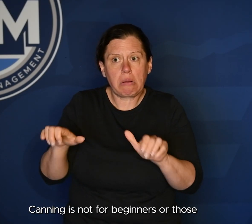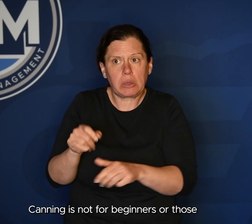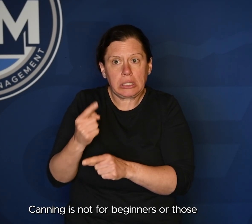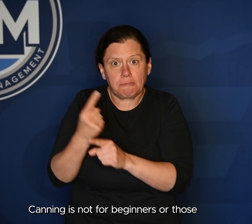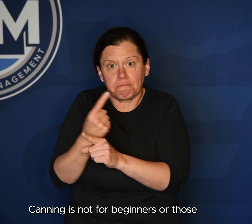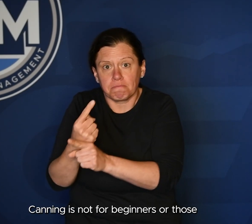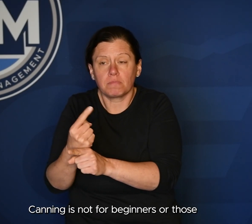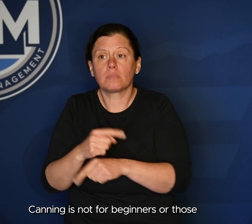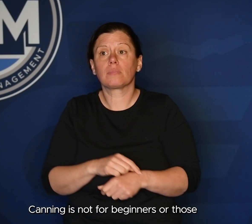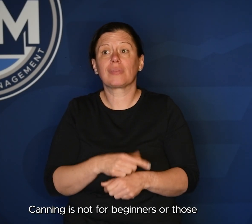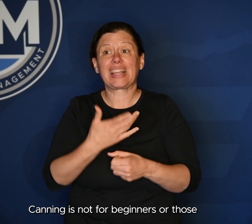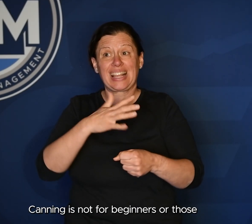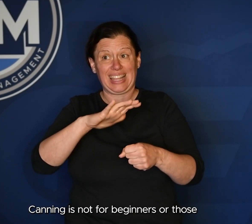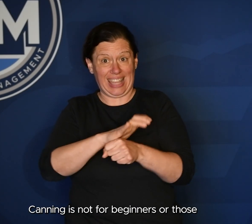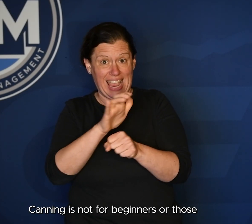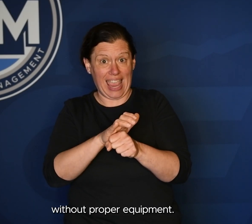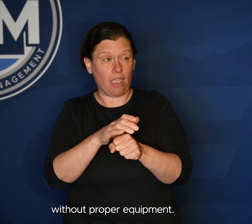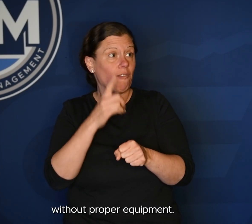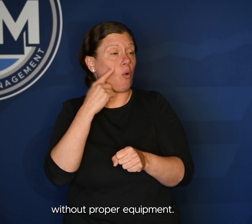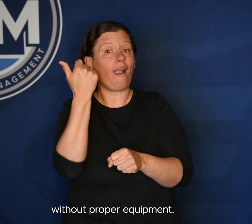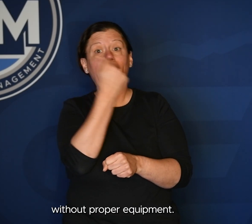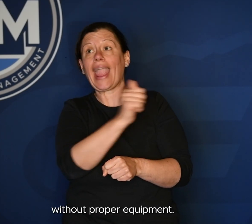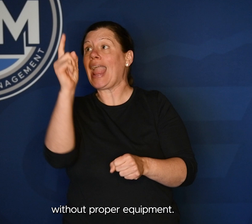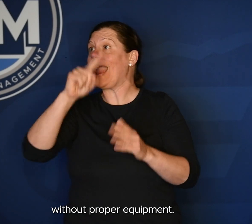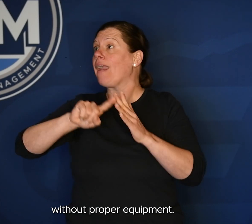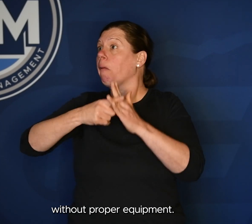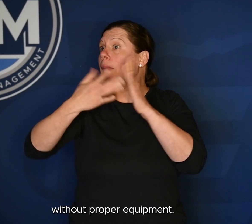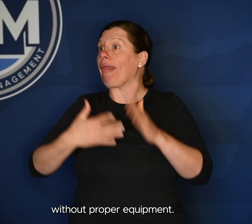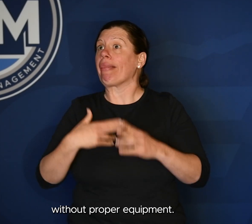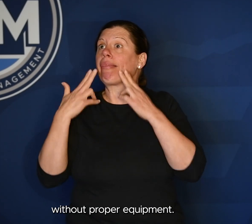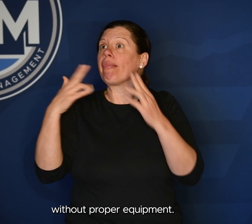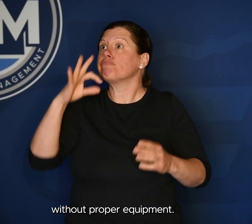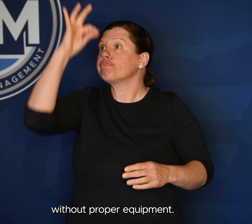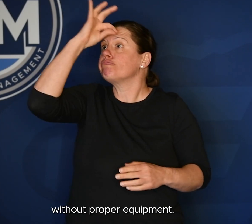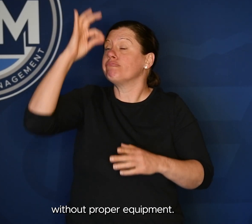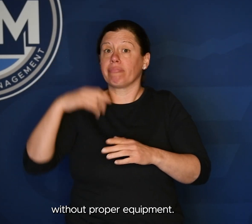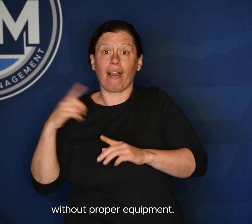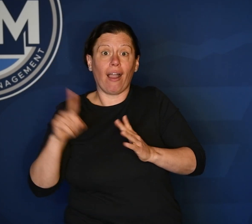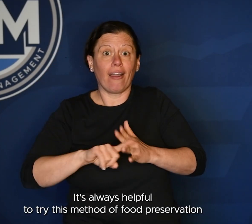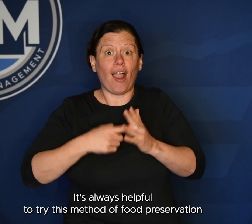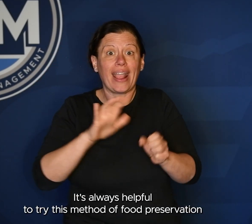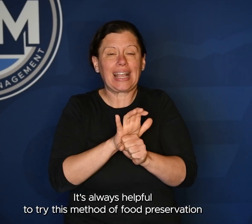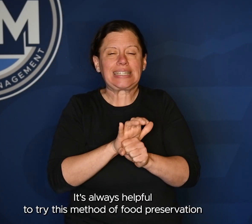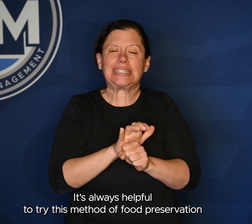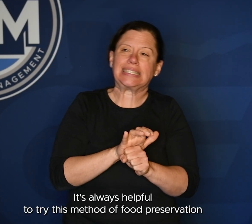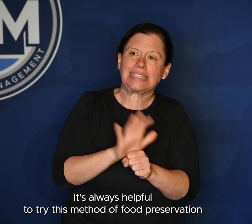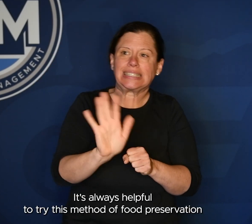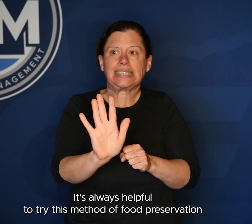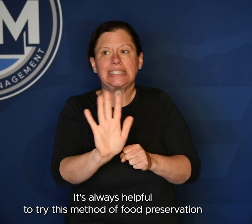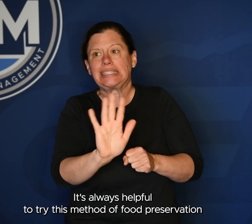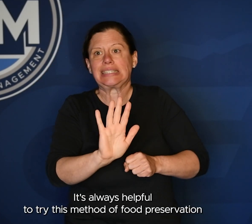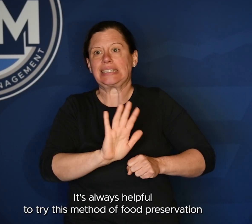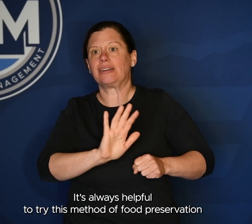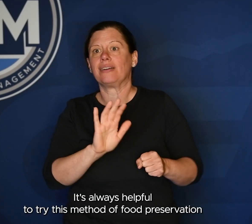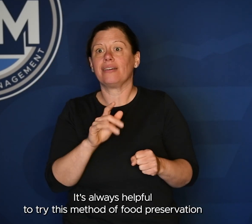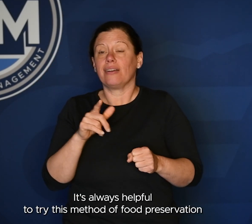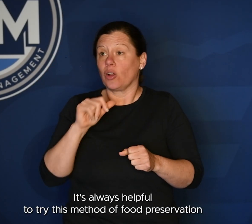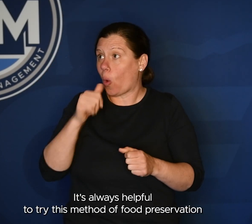Canning is not for beginners or those without proper equipment. It's always helpful to try this method of food